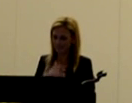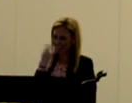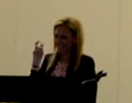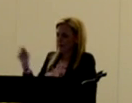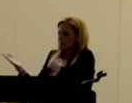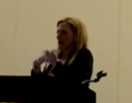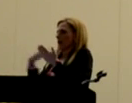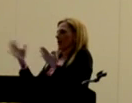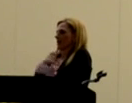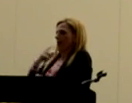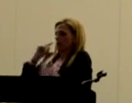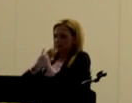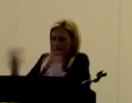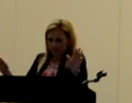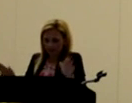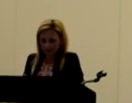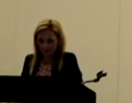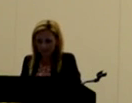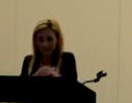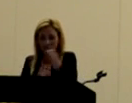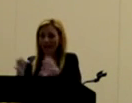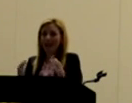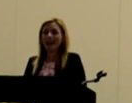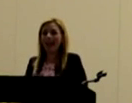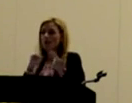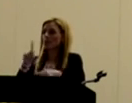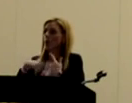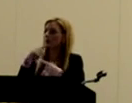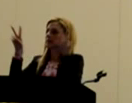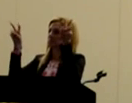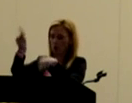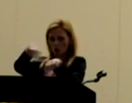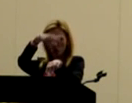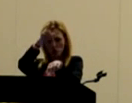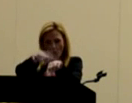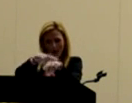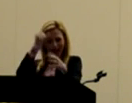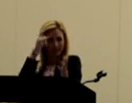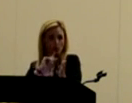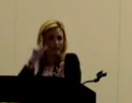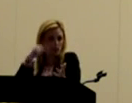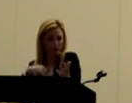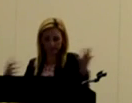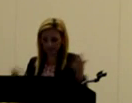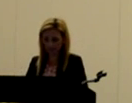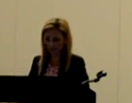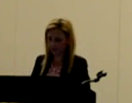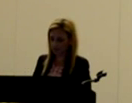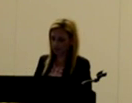play. It didn't matter to them that I was deaf. Instead, life was going to be as quote-unquote normal as it could be